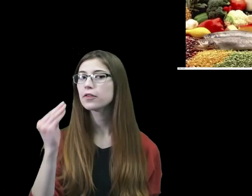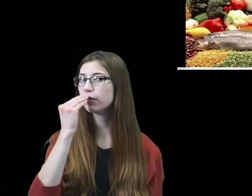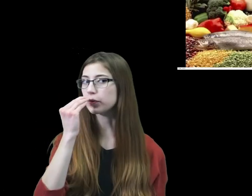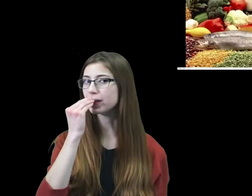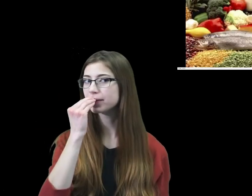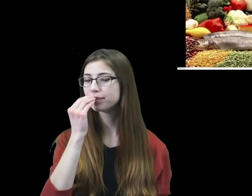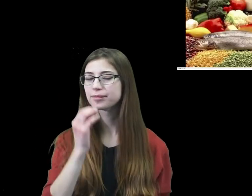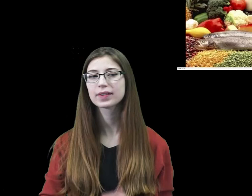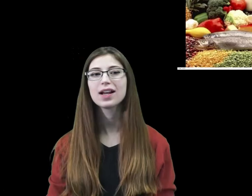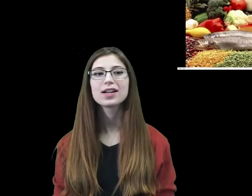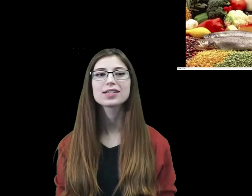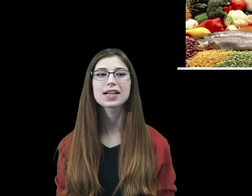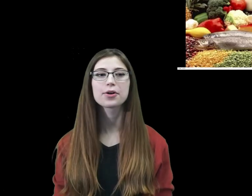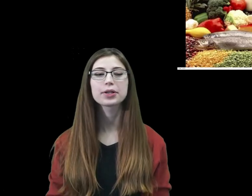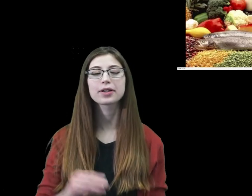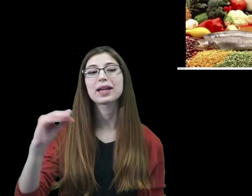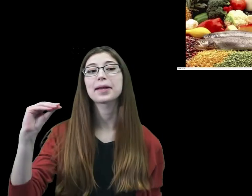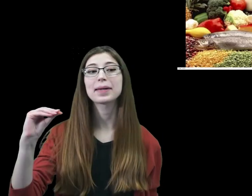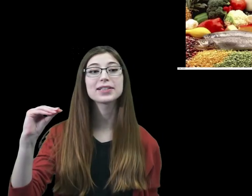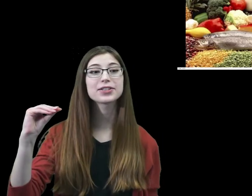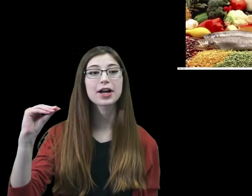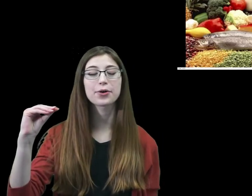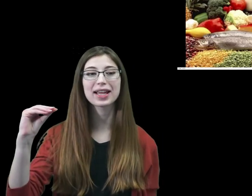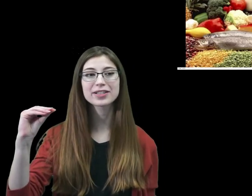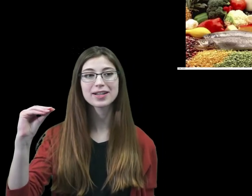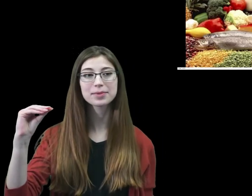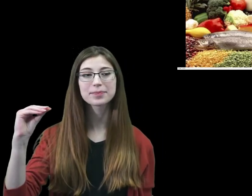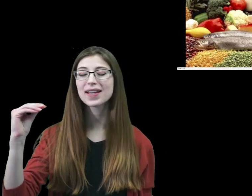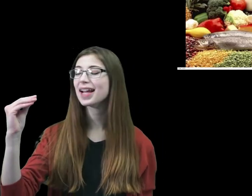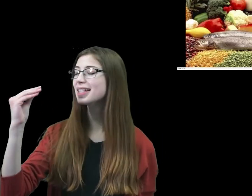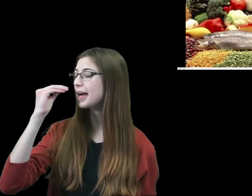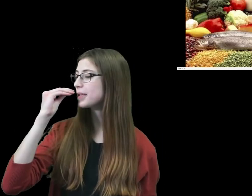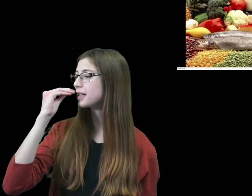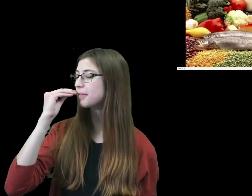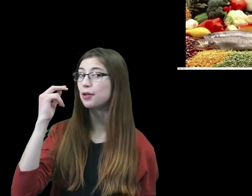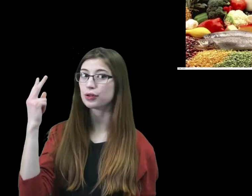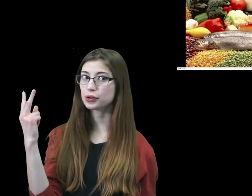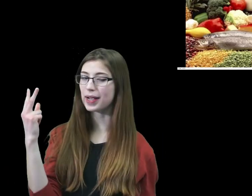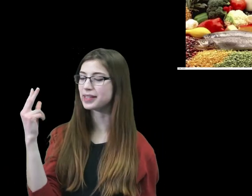Food. So you're going to make a pinched O handshake and tap it to your mouth twice.